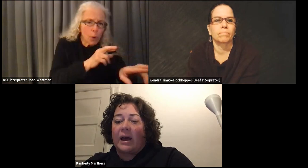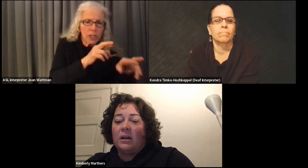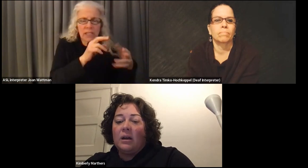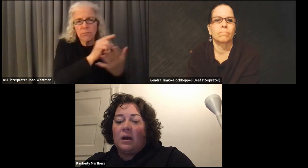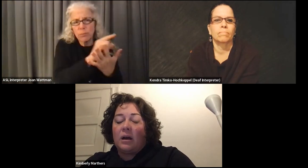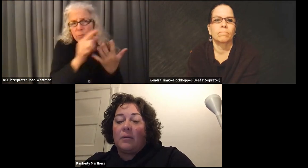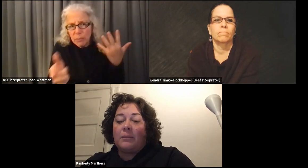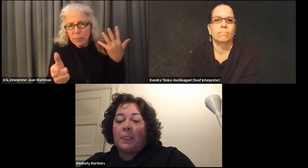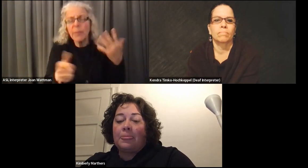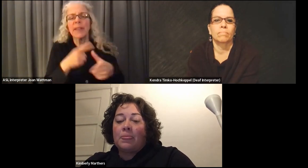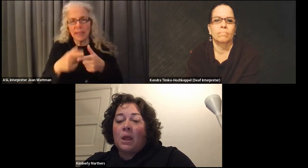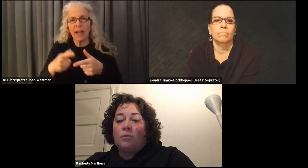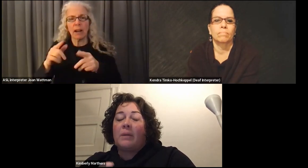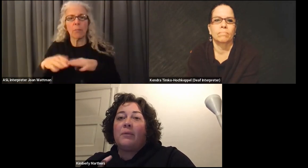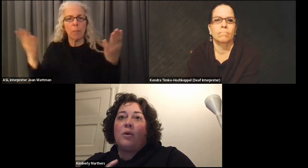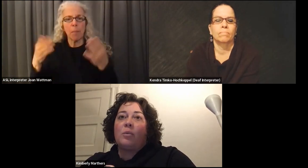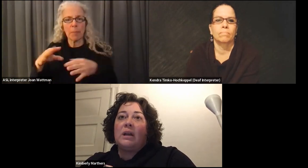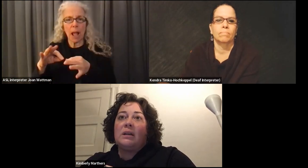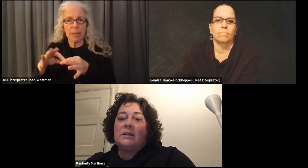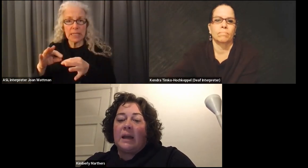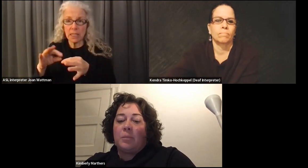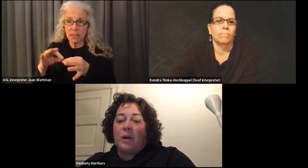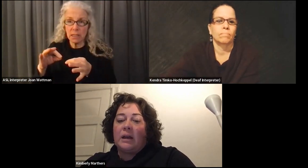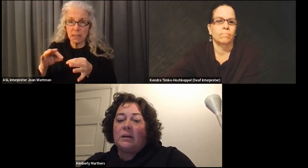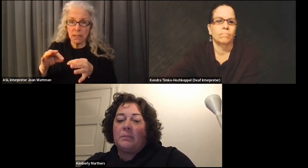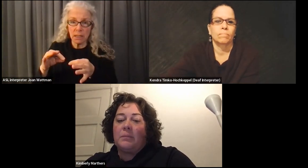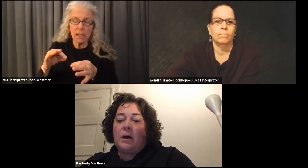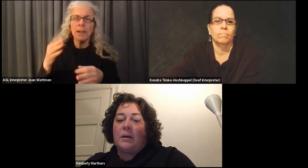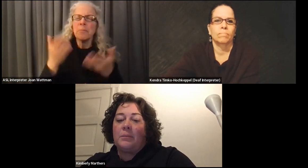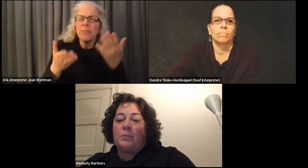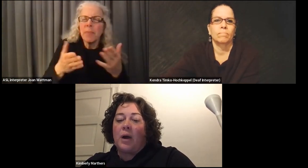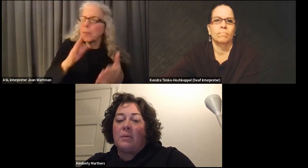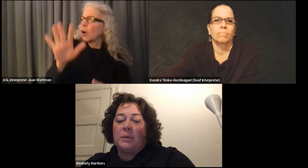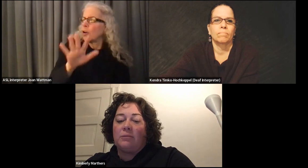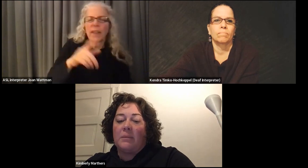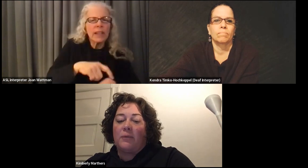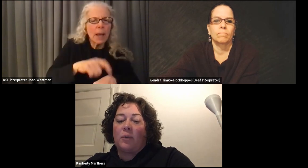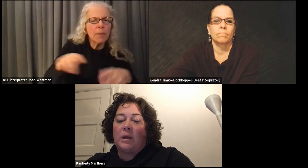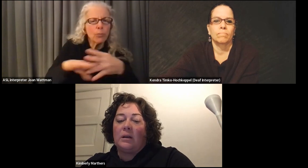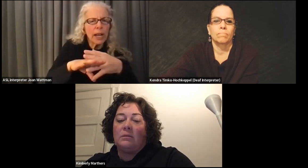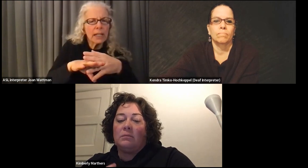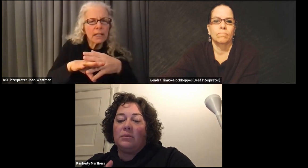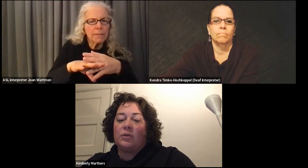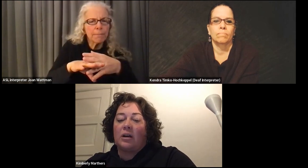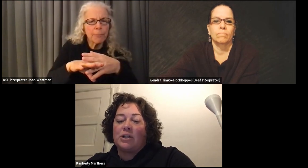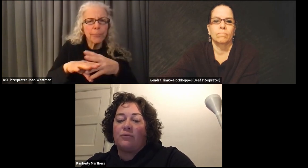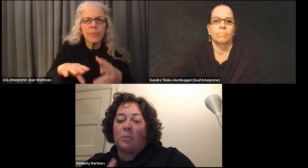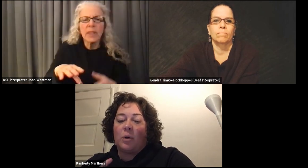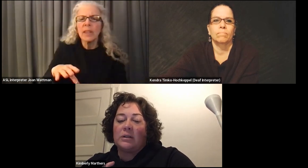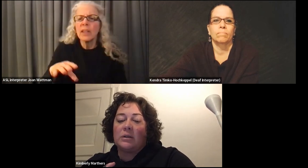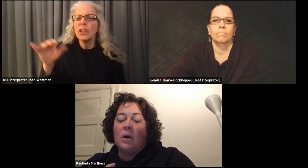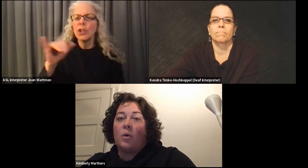with that, right before we take a break, probably right before we do the